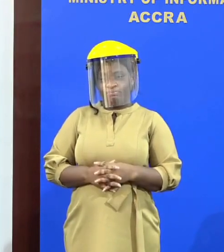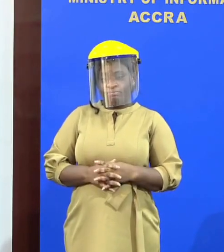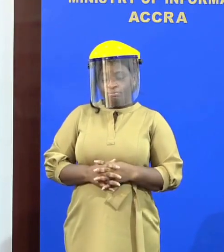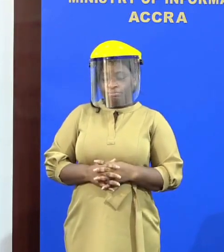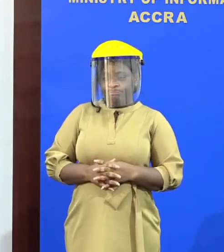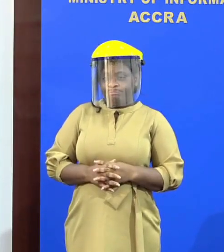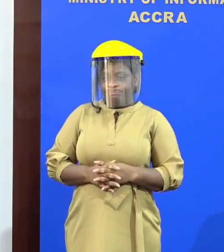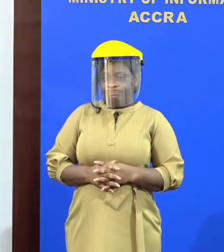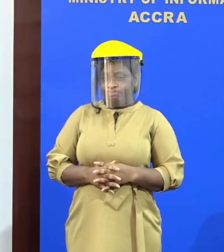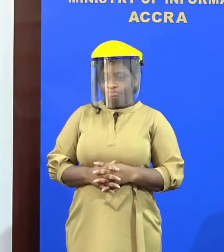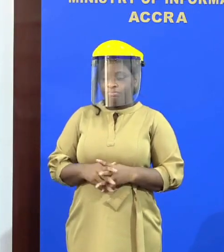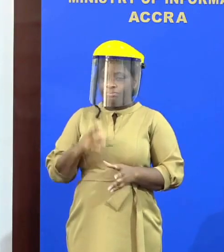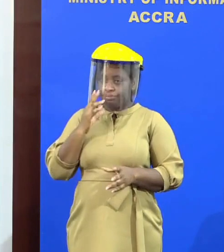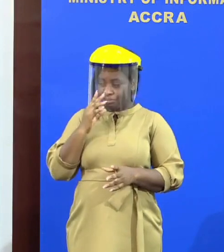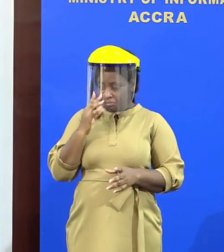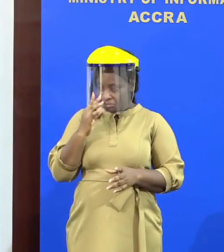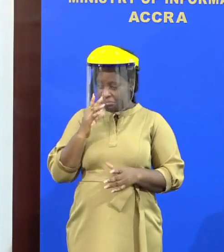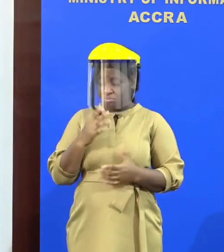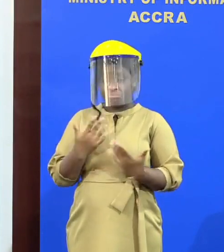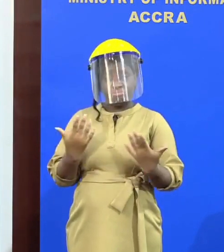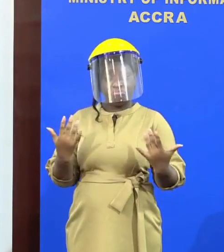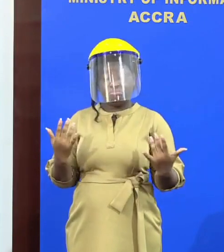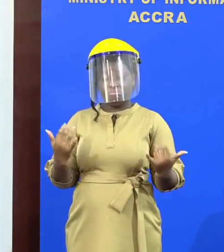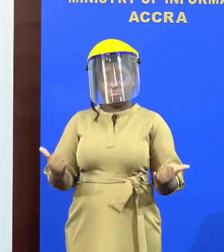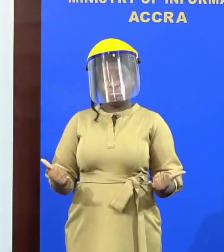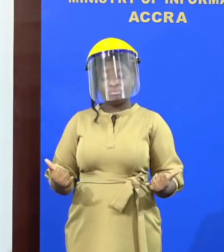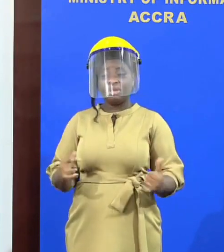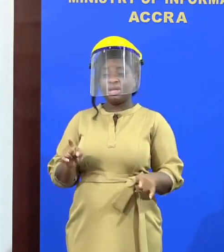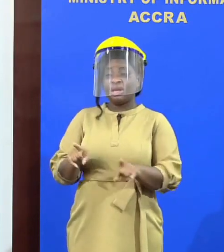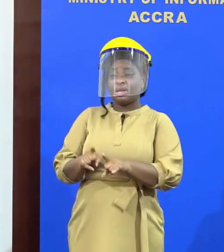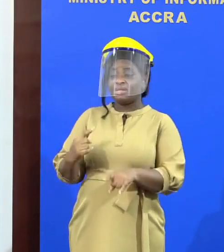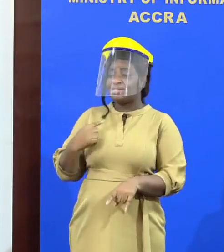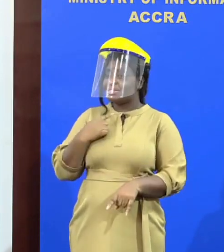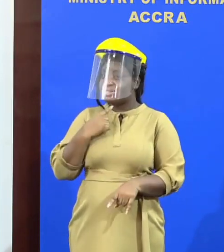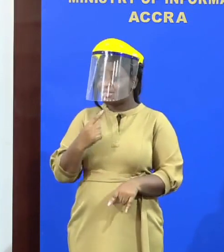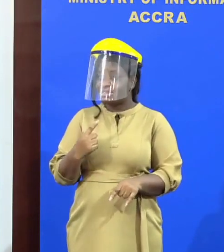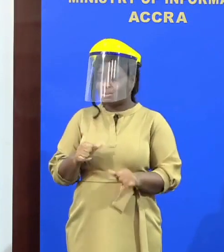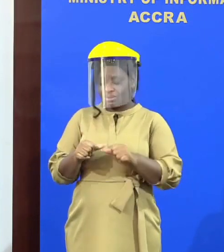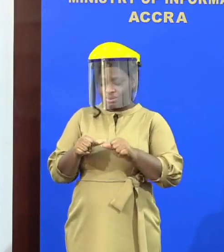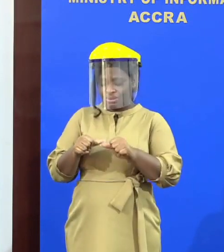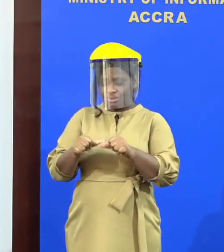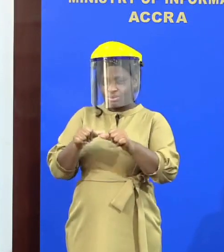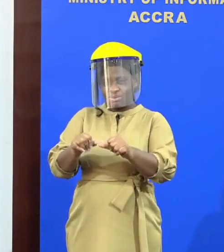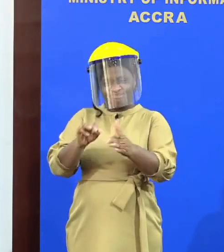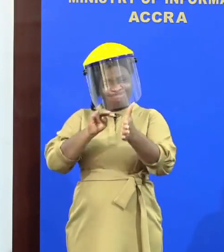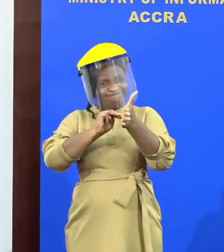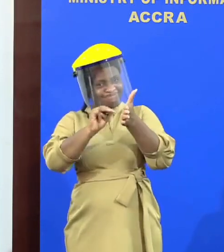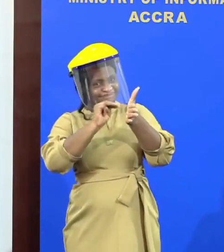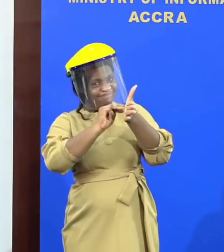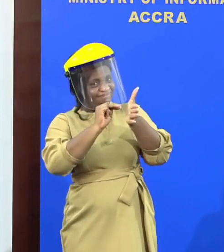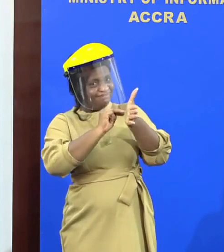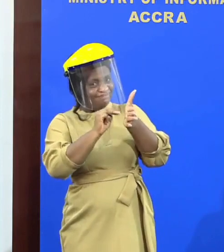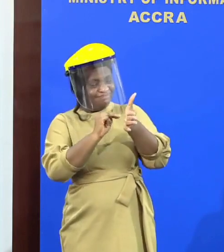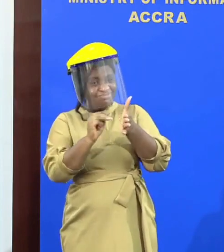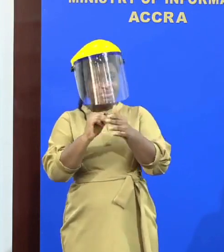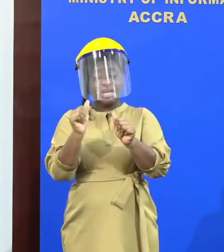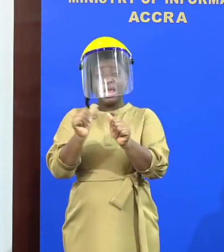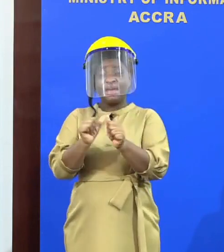The sequencing, yes. As I mentioned, we continue doing monitoring, doing the sequencing all the